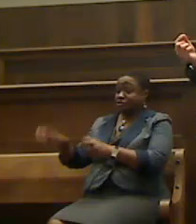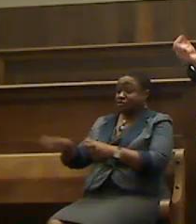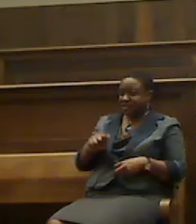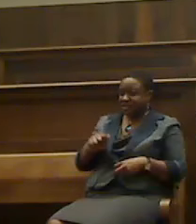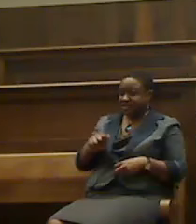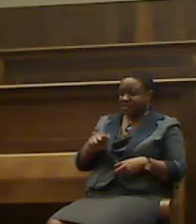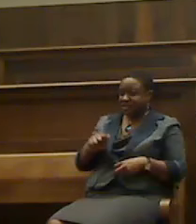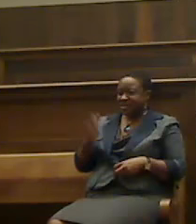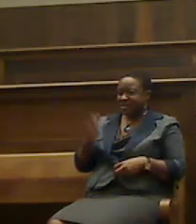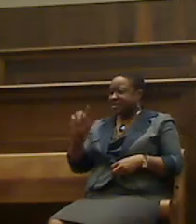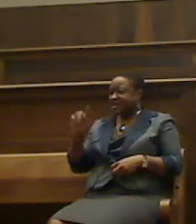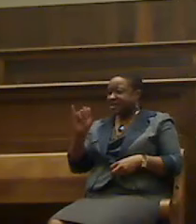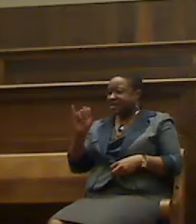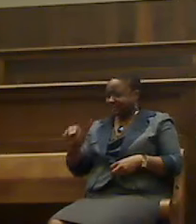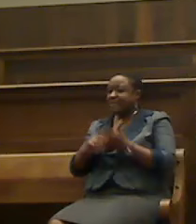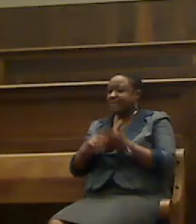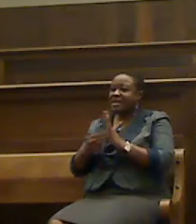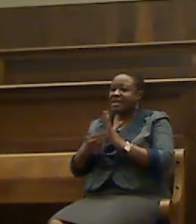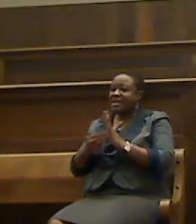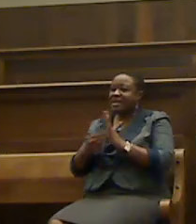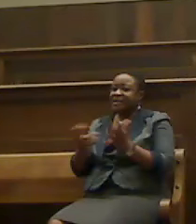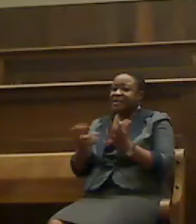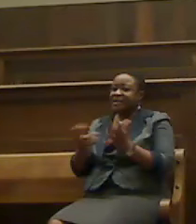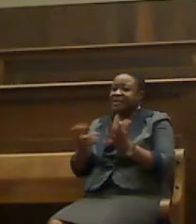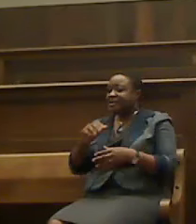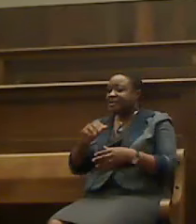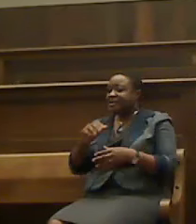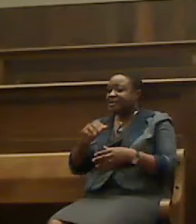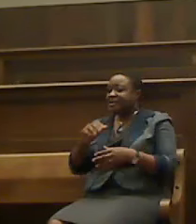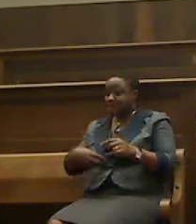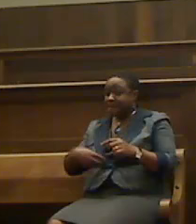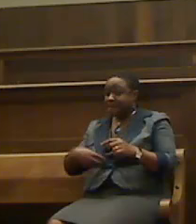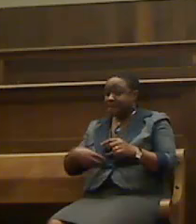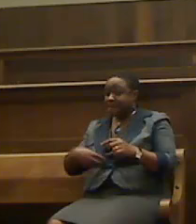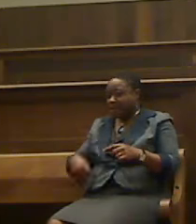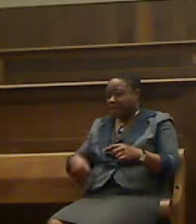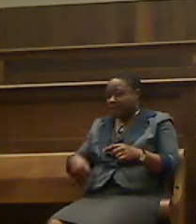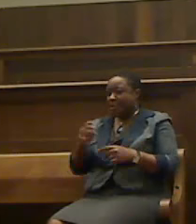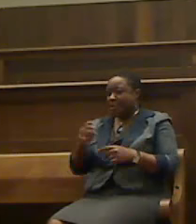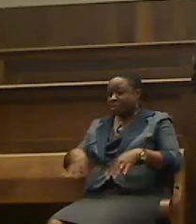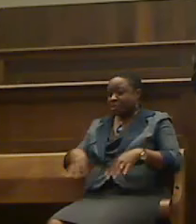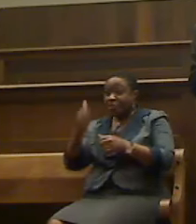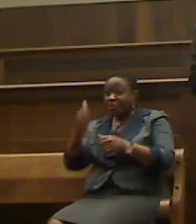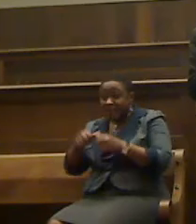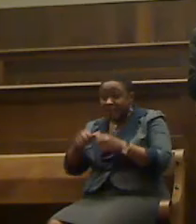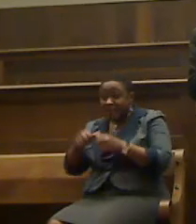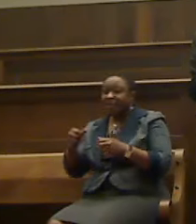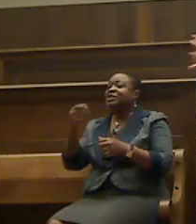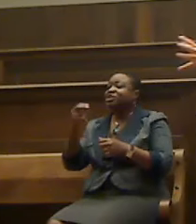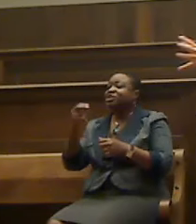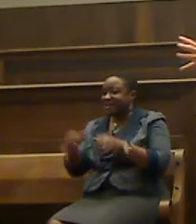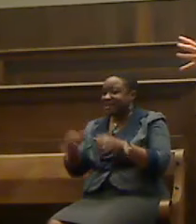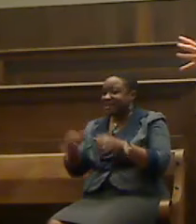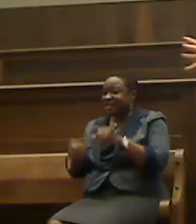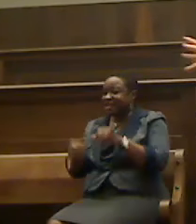Bt toxin, so you're not going to get something to poke holes in your stomach. But remember that the process of genetic engineering causes massive collateral